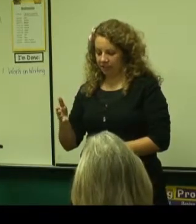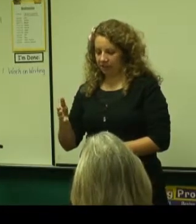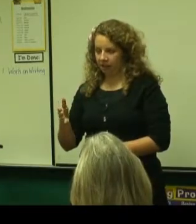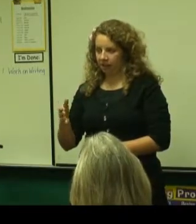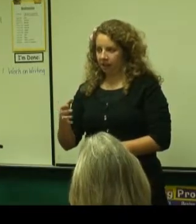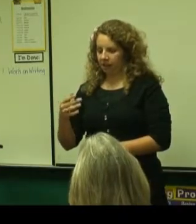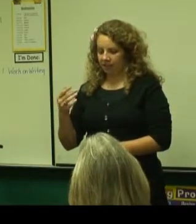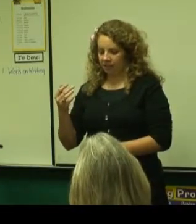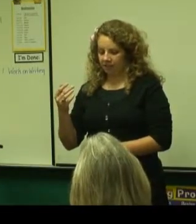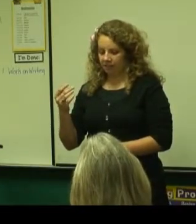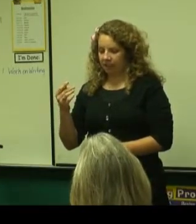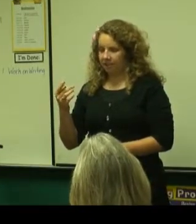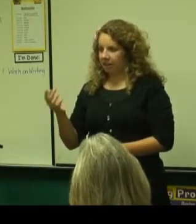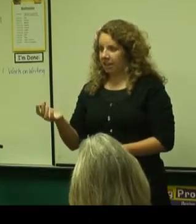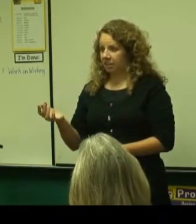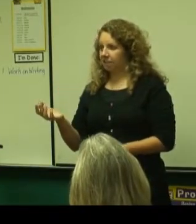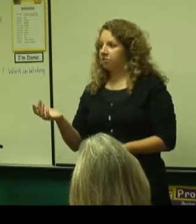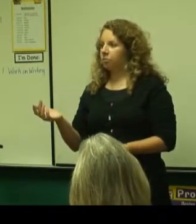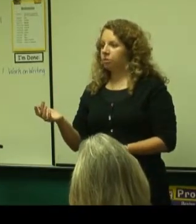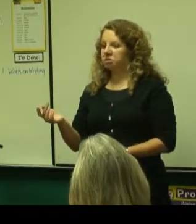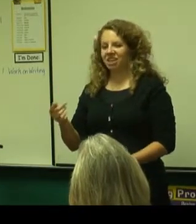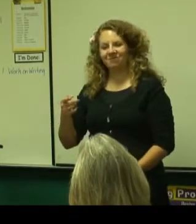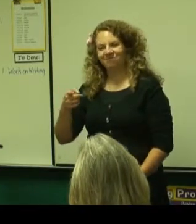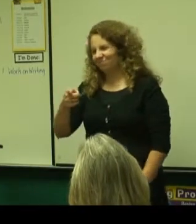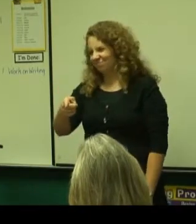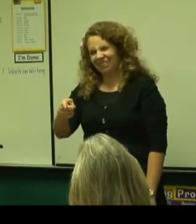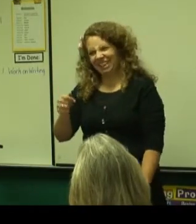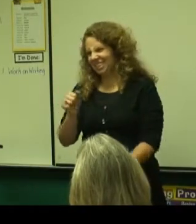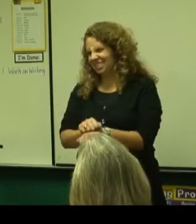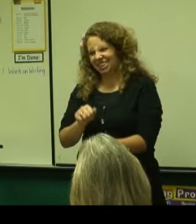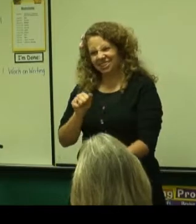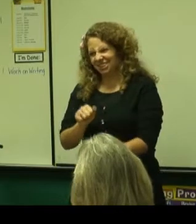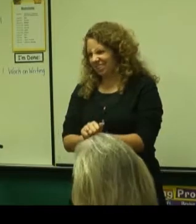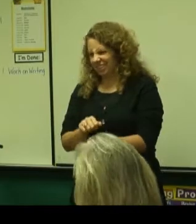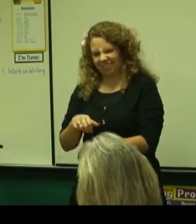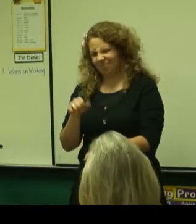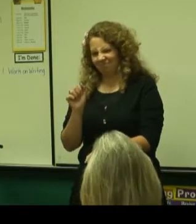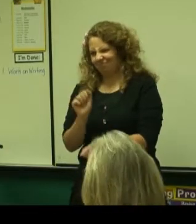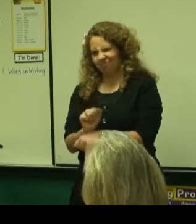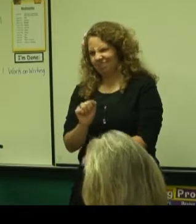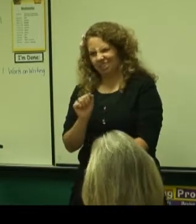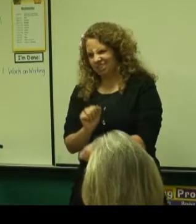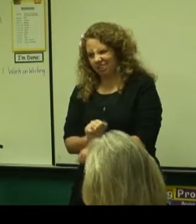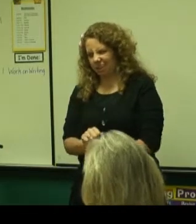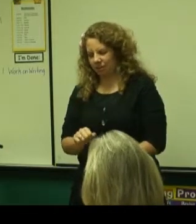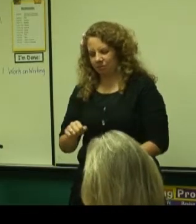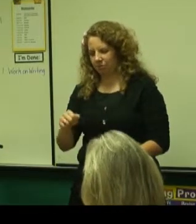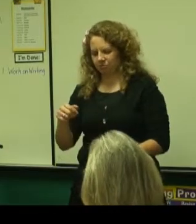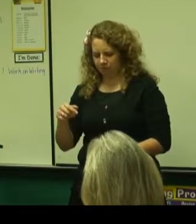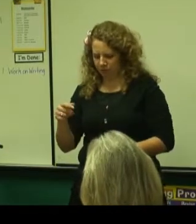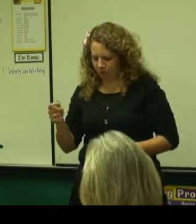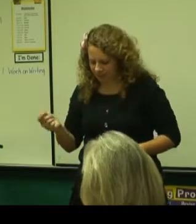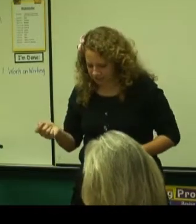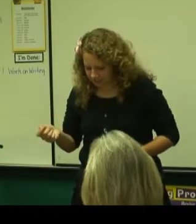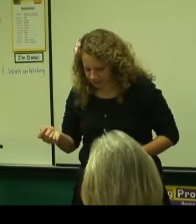saying it's in the negative, we would say he doesn't like, or what is it?